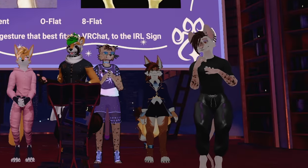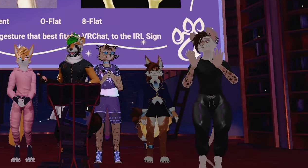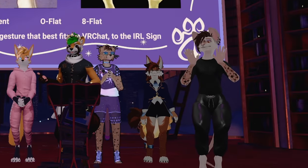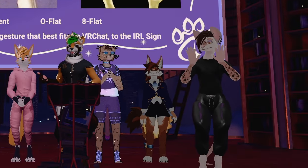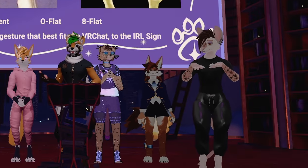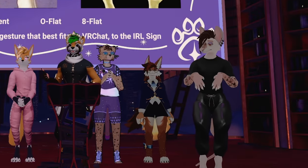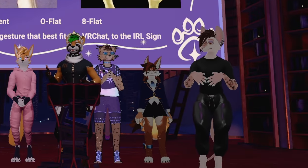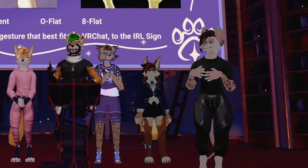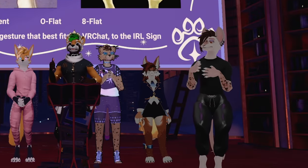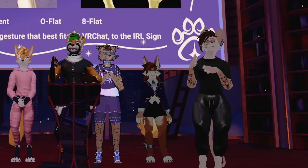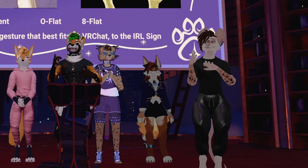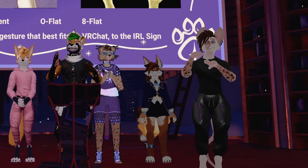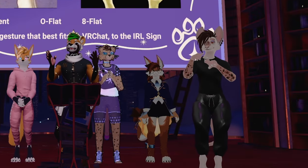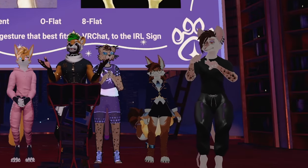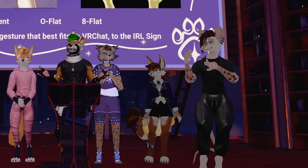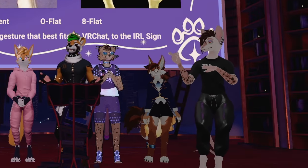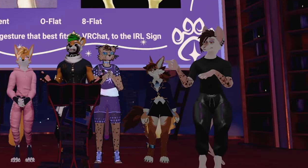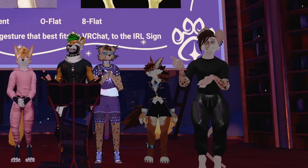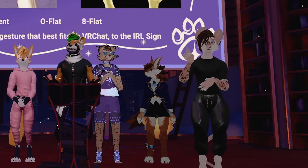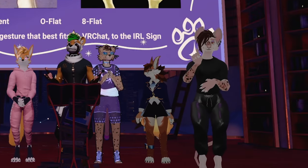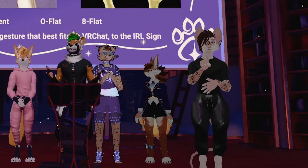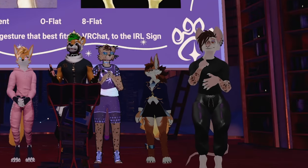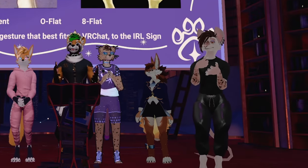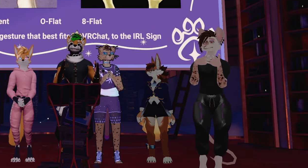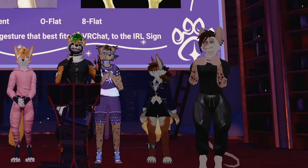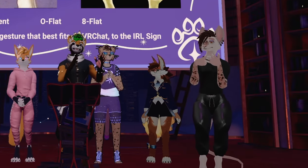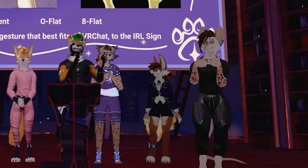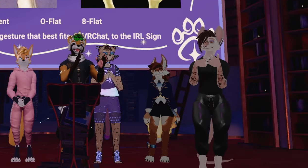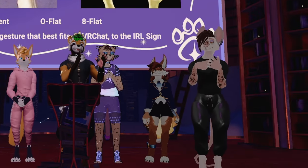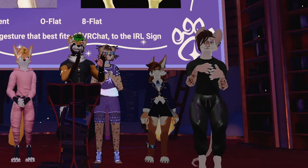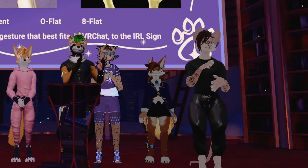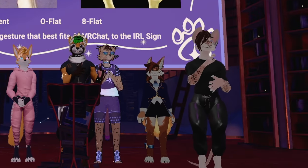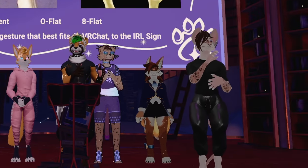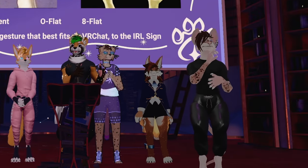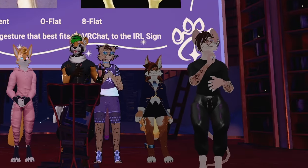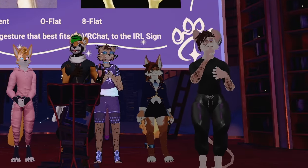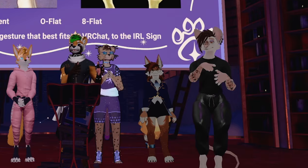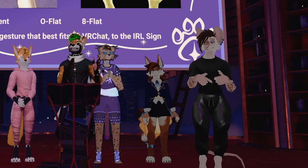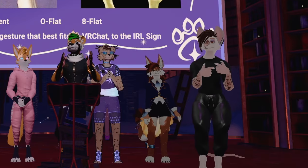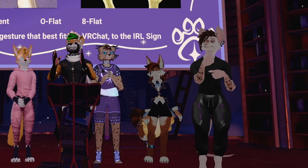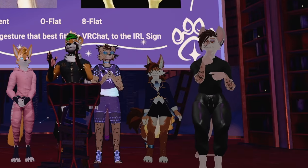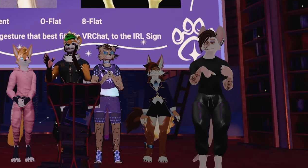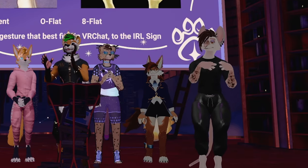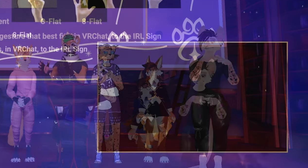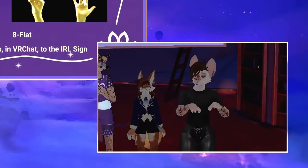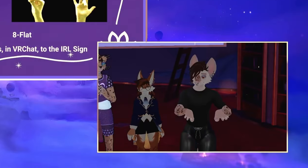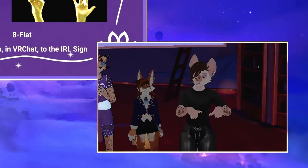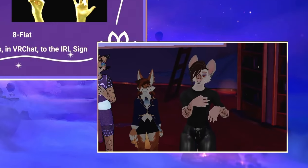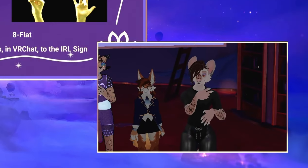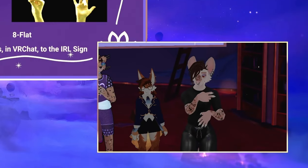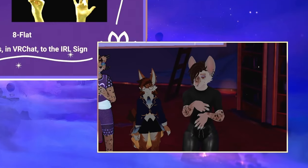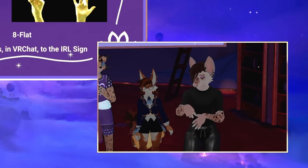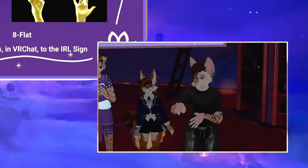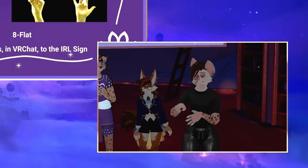up and talk real quick about some of the adaptations that we have made from real-life sign language to VR sign language